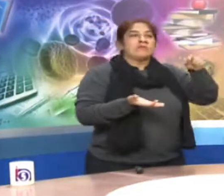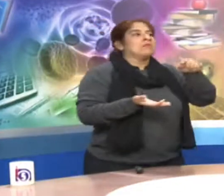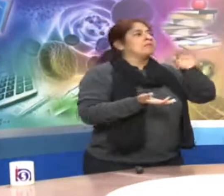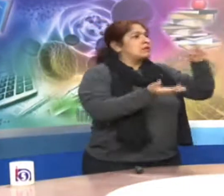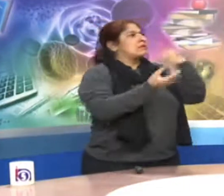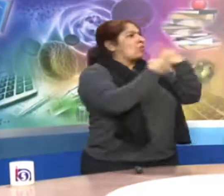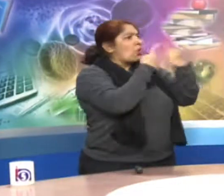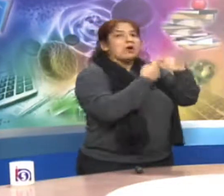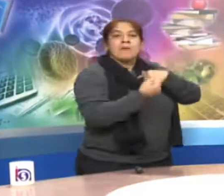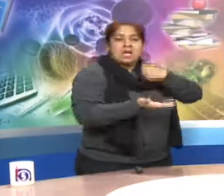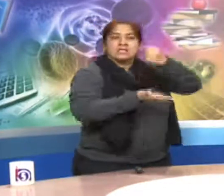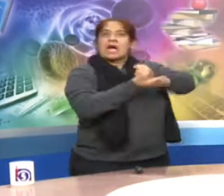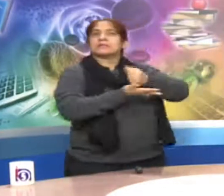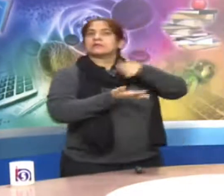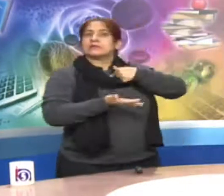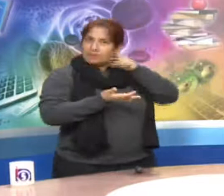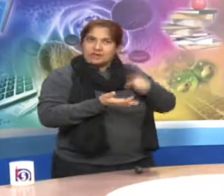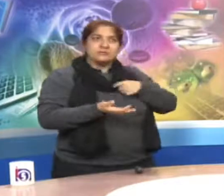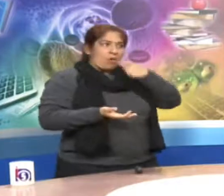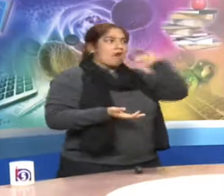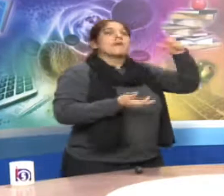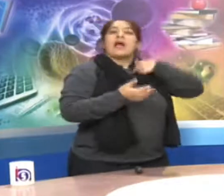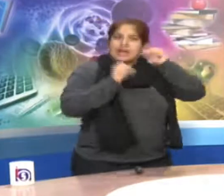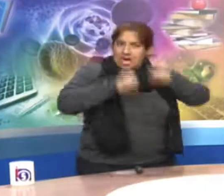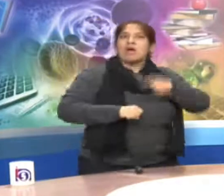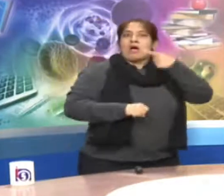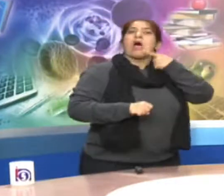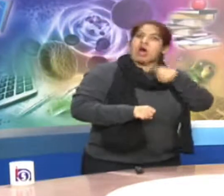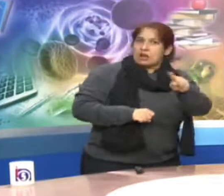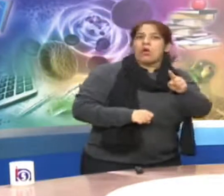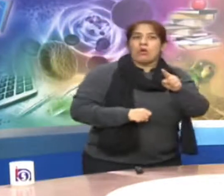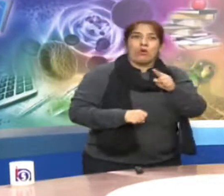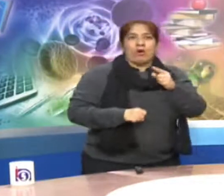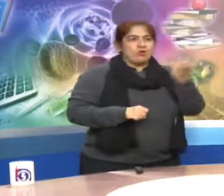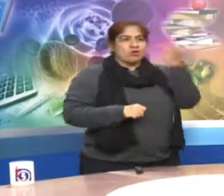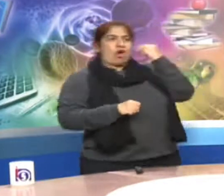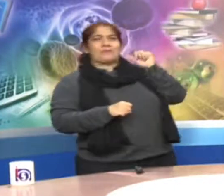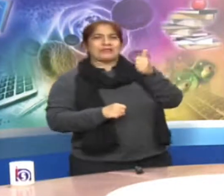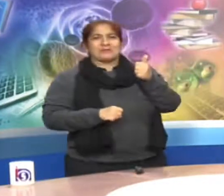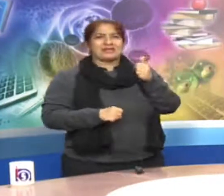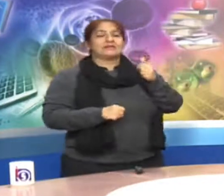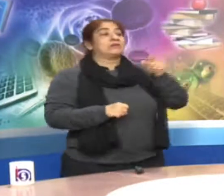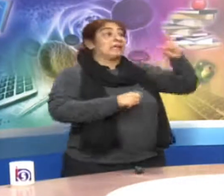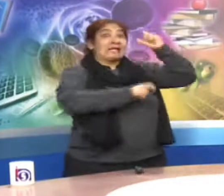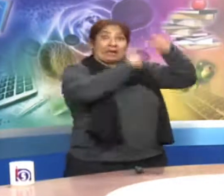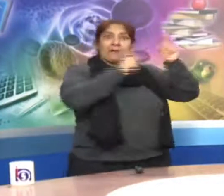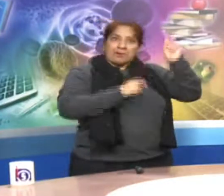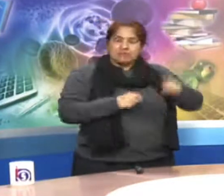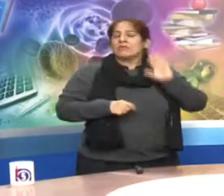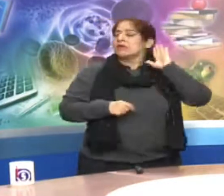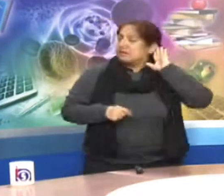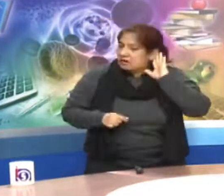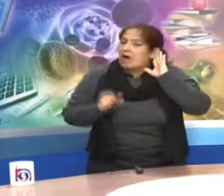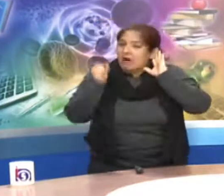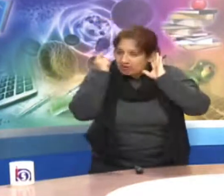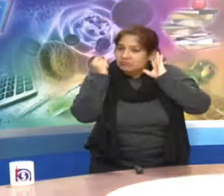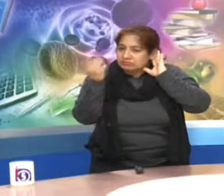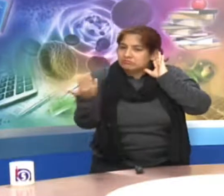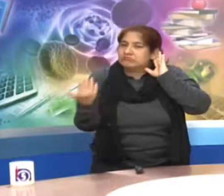somehow the phone is broken or technically is at fault. And when you go back